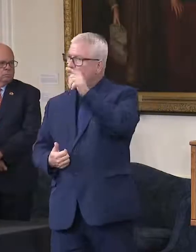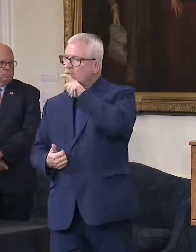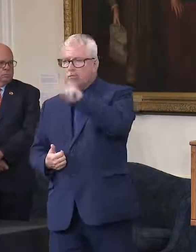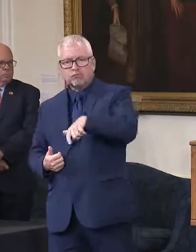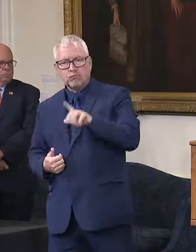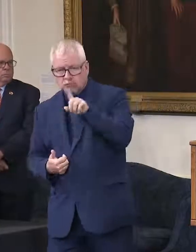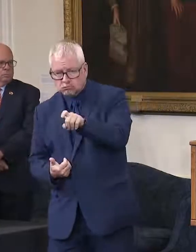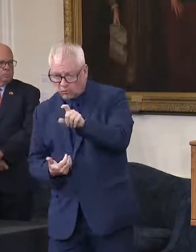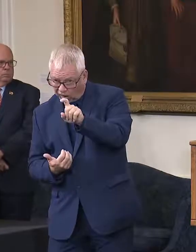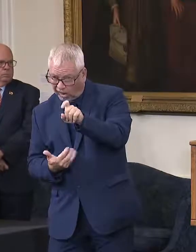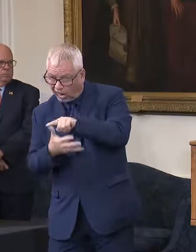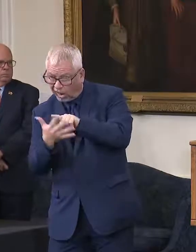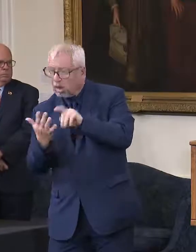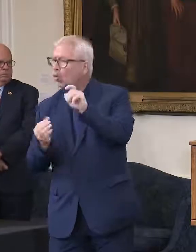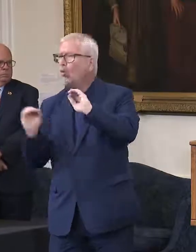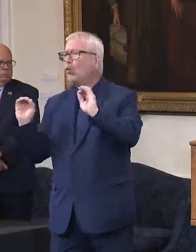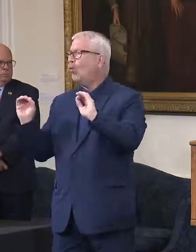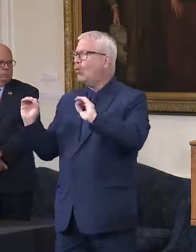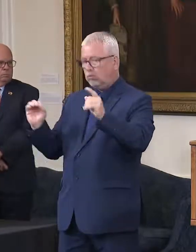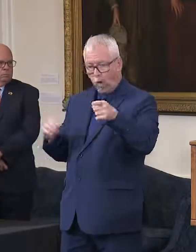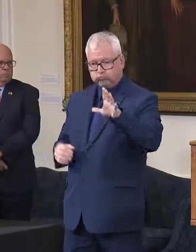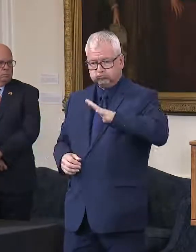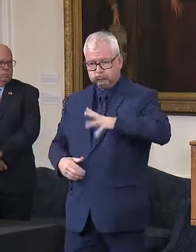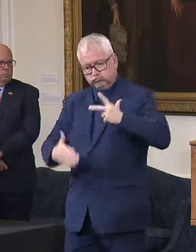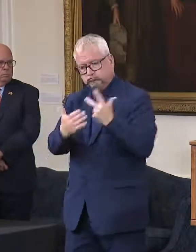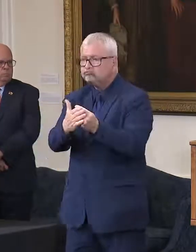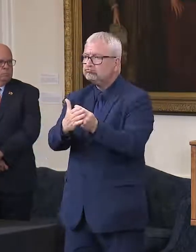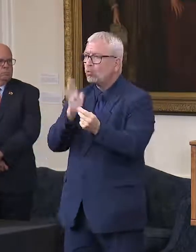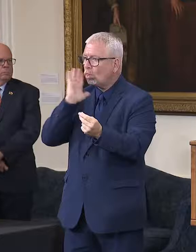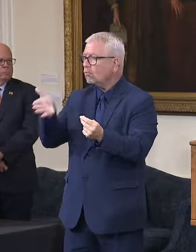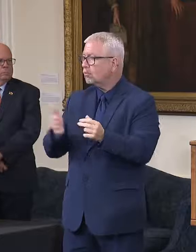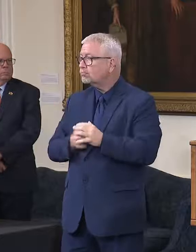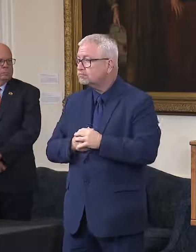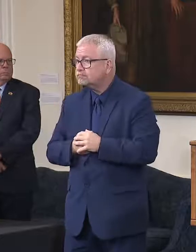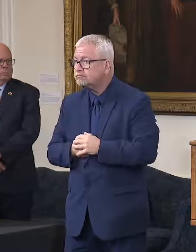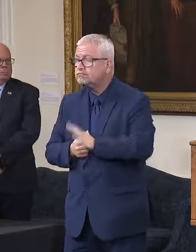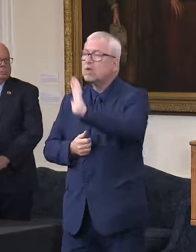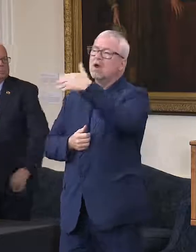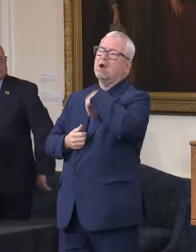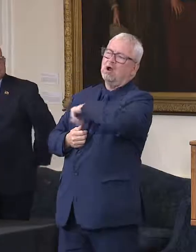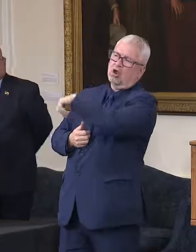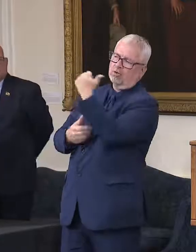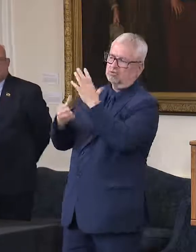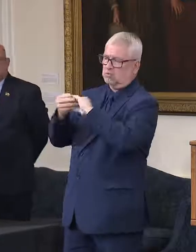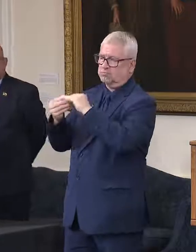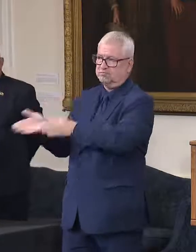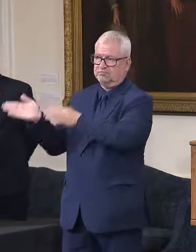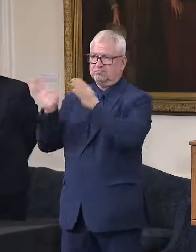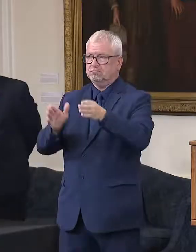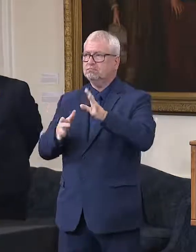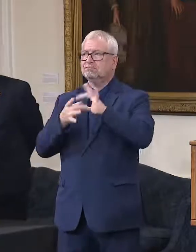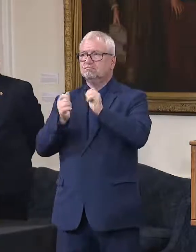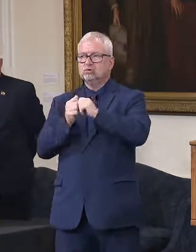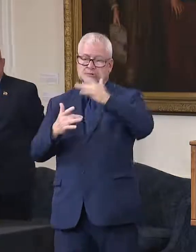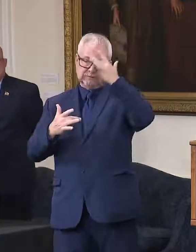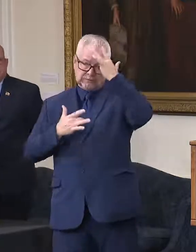want to echo what the governor said about comorbidities. Preliminary Maryland data shows that those with comorbidities are at